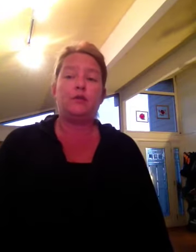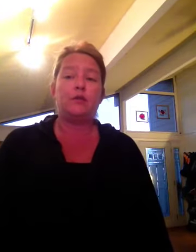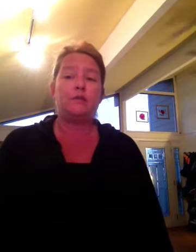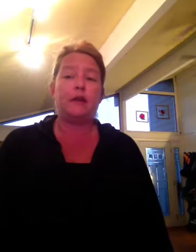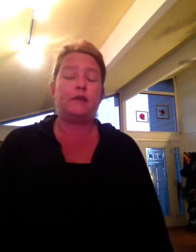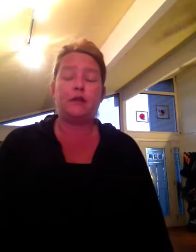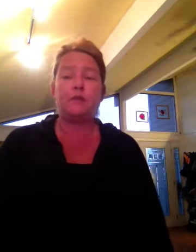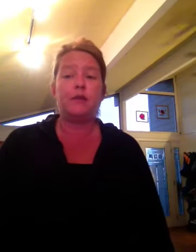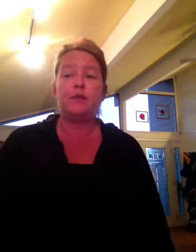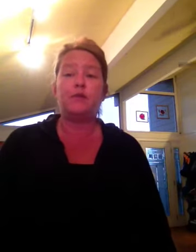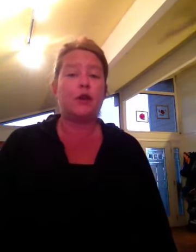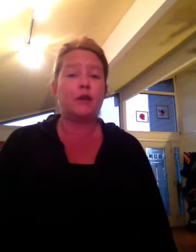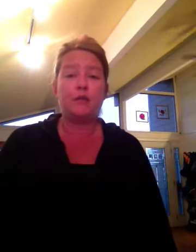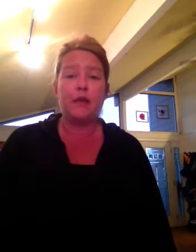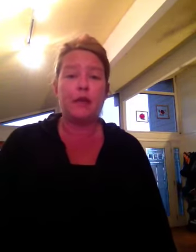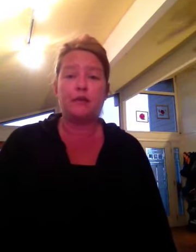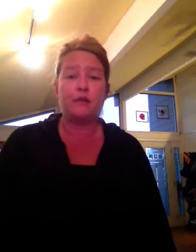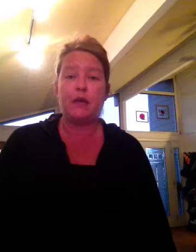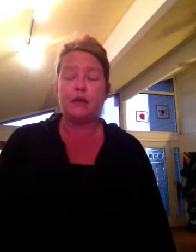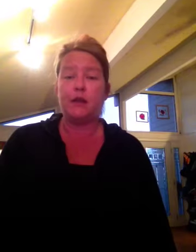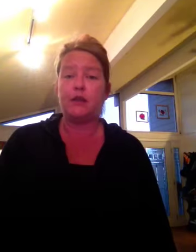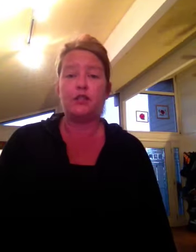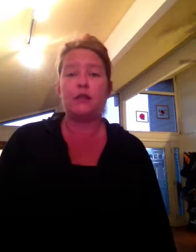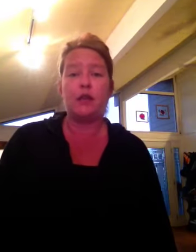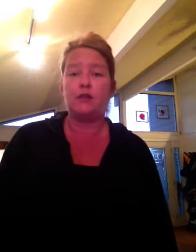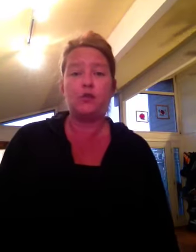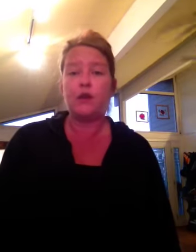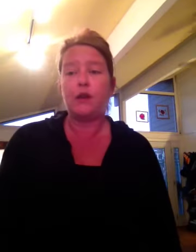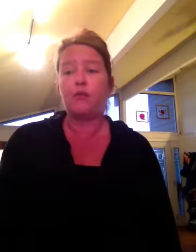just desperately been trying to make ends meet, and I just can't do it anymore.